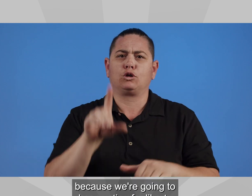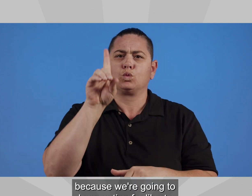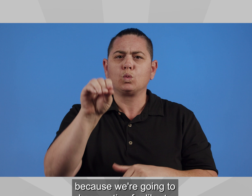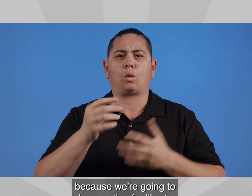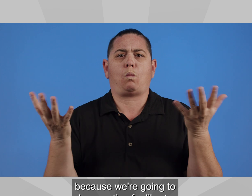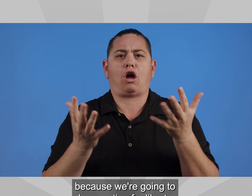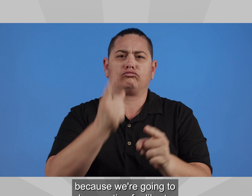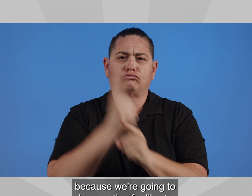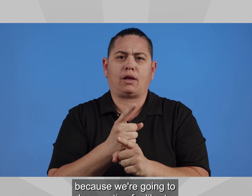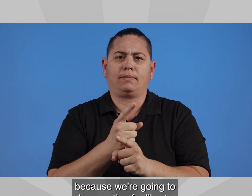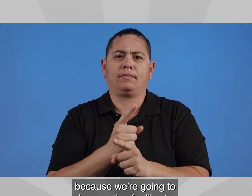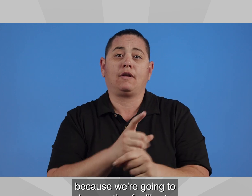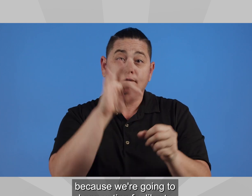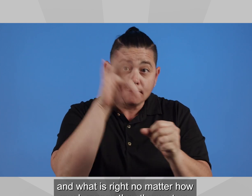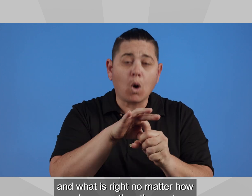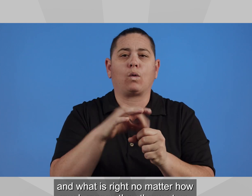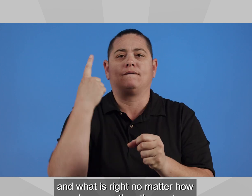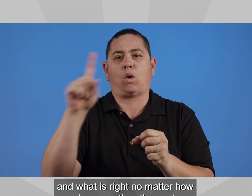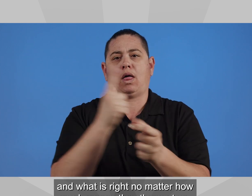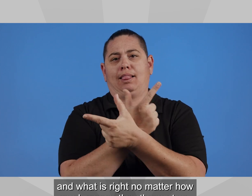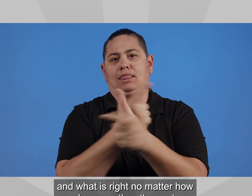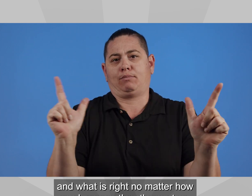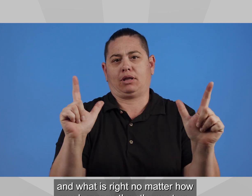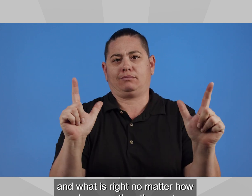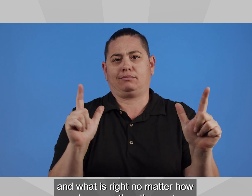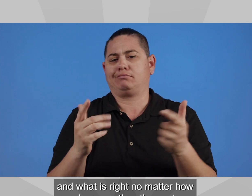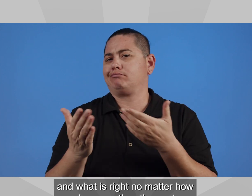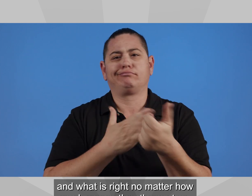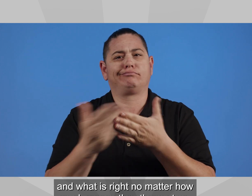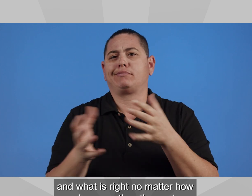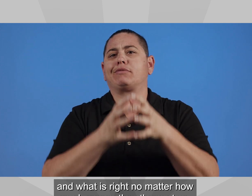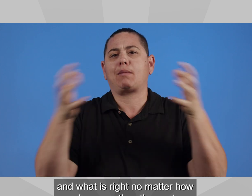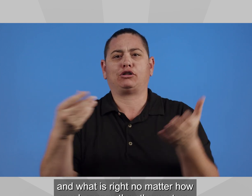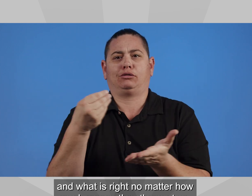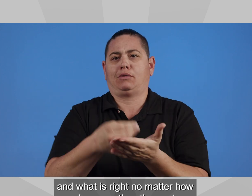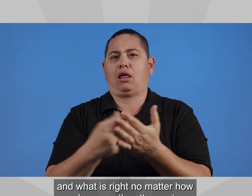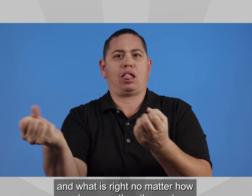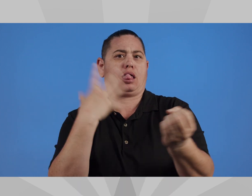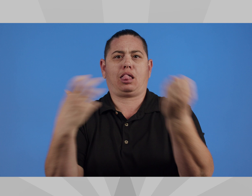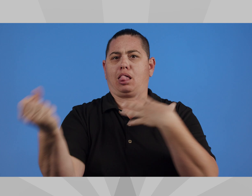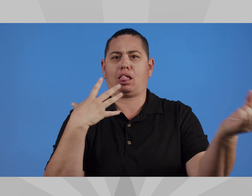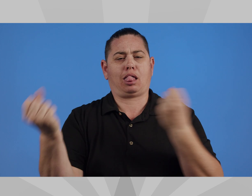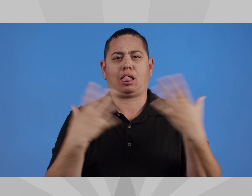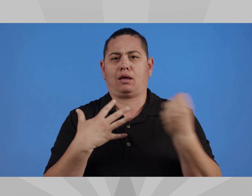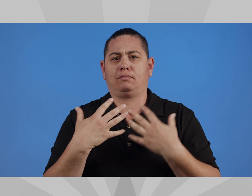because we're going to keep voting for liberty and what is right, no matter how much money they throw at us.